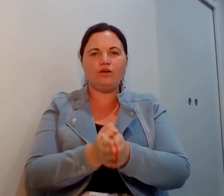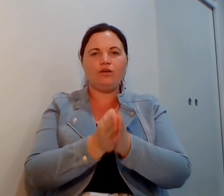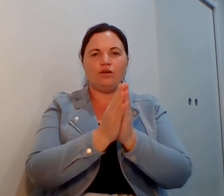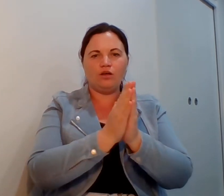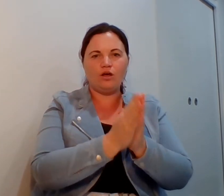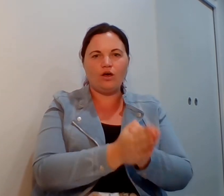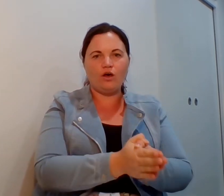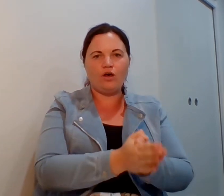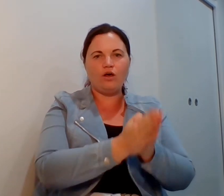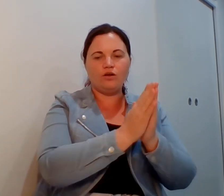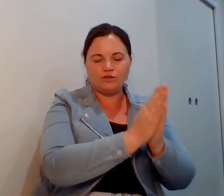U.